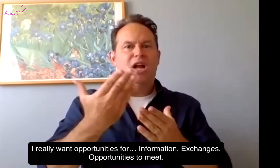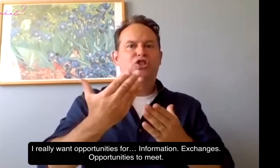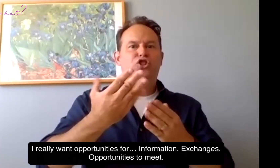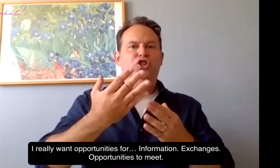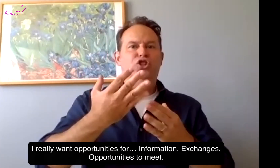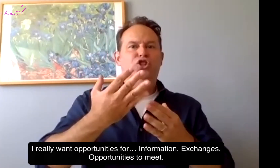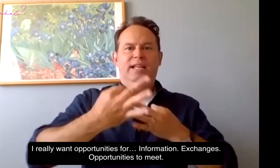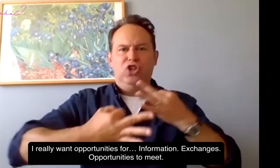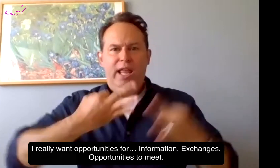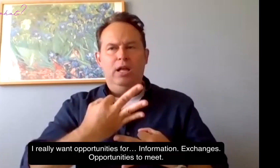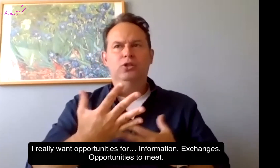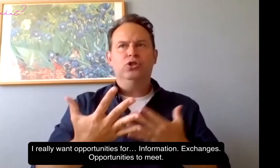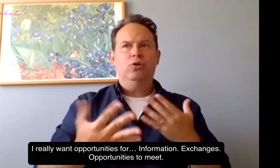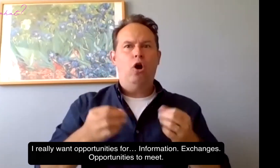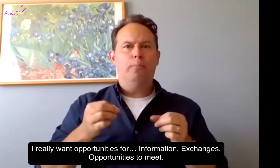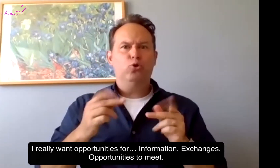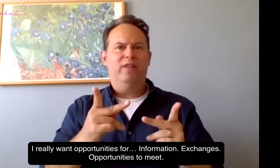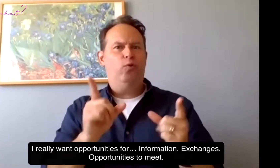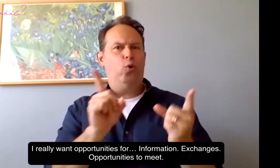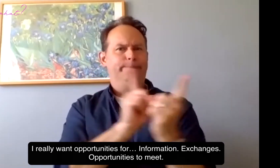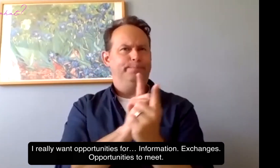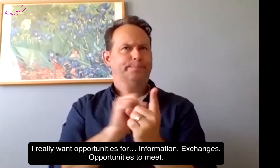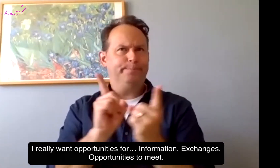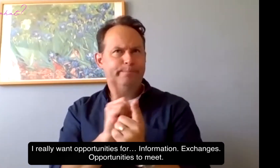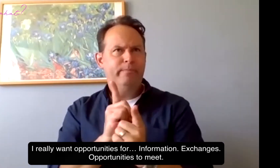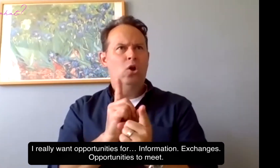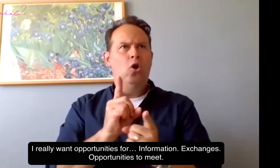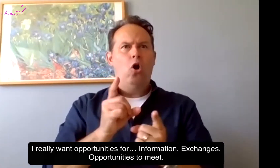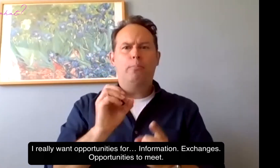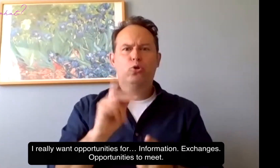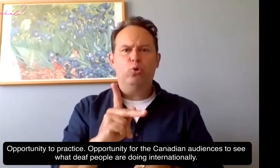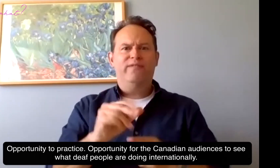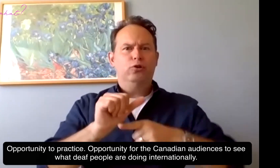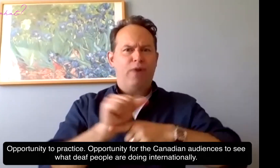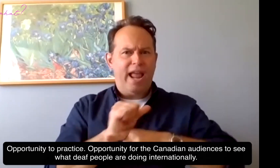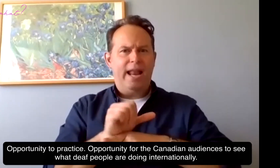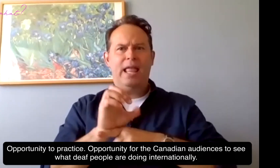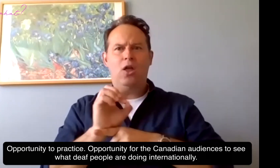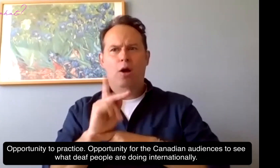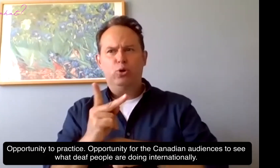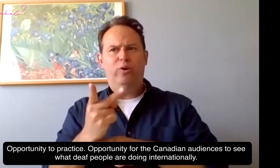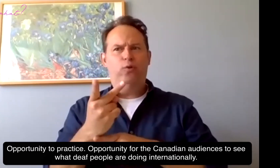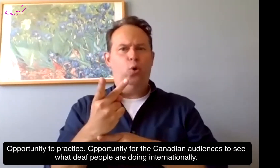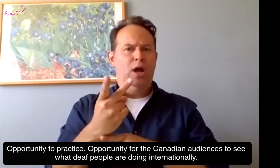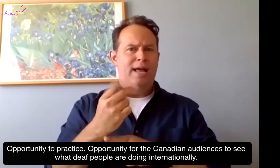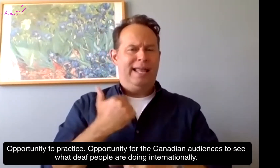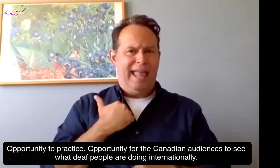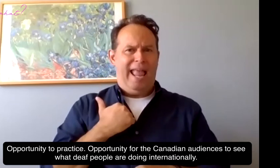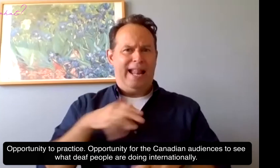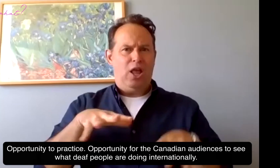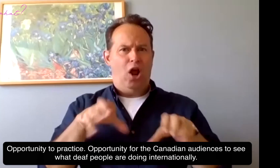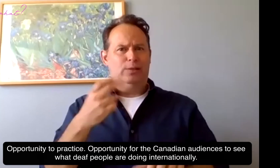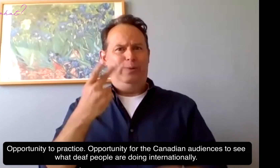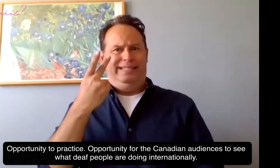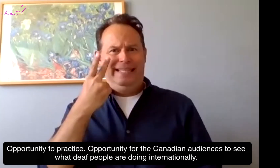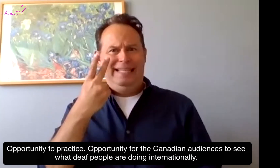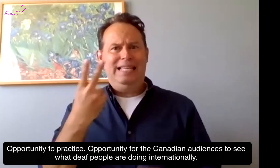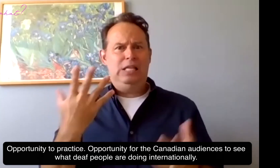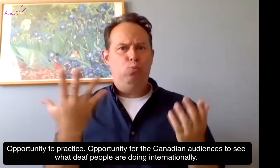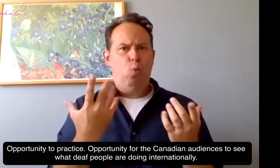exchanges, opportunities to meet, opportunity to practice, opportunity for the Canadian audiences to